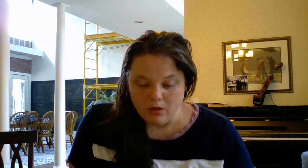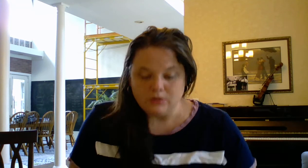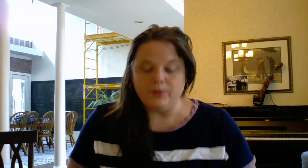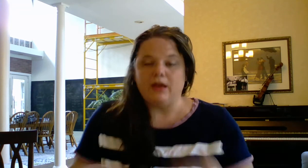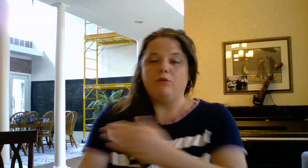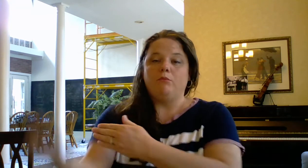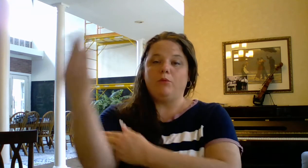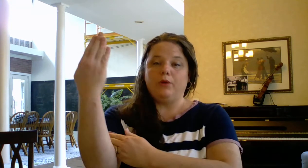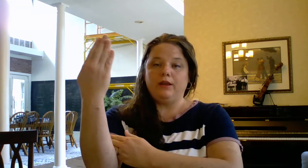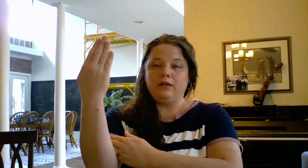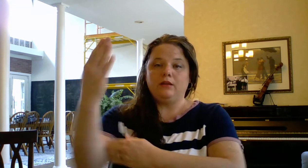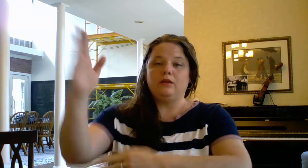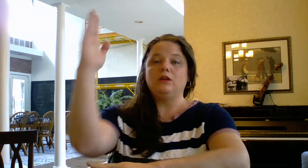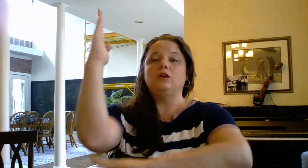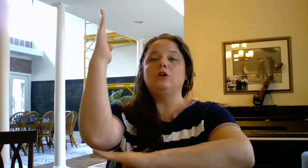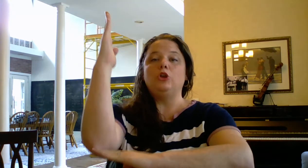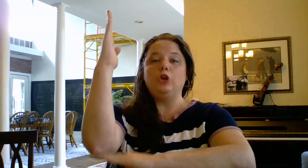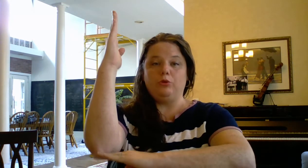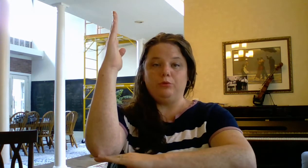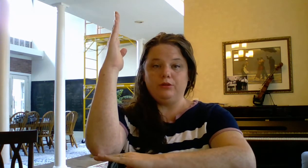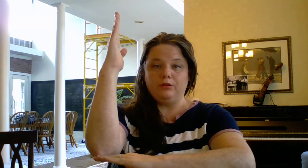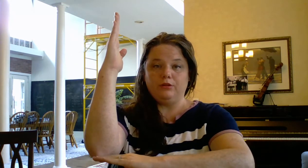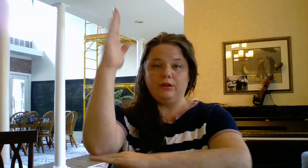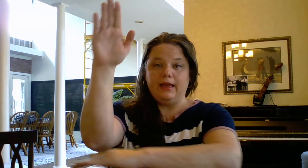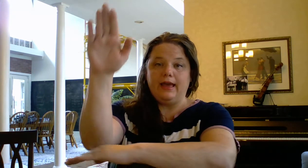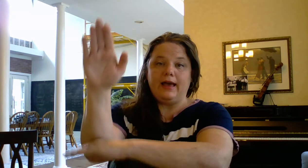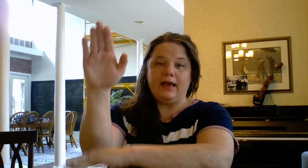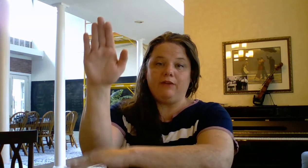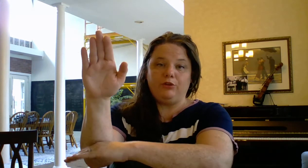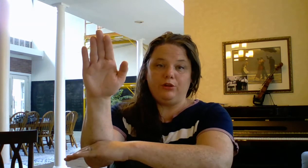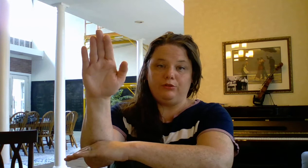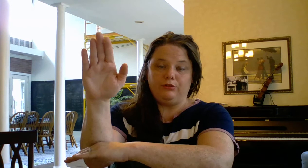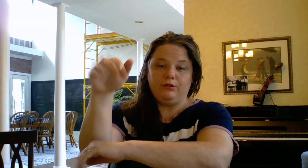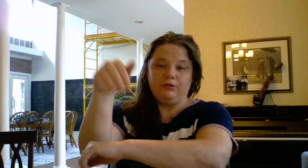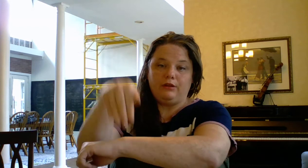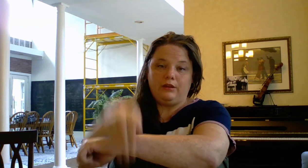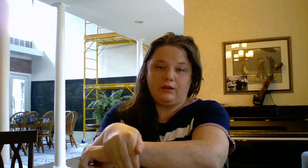So we have morning, noon, afternoon, night.